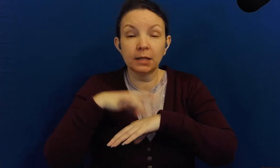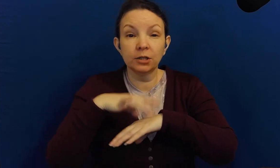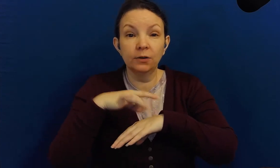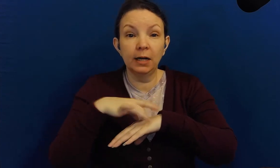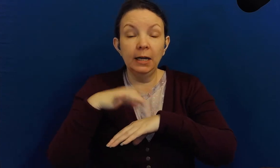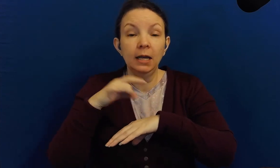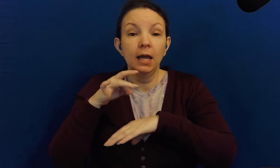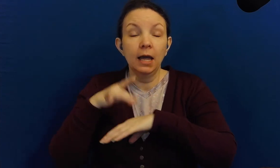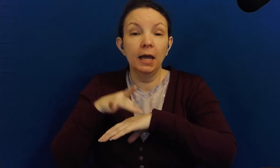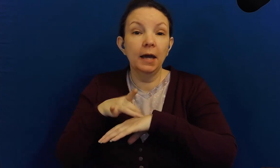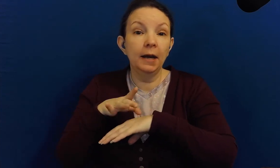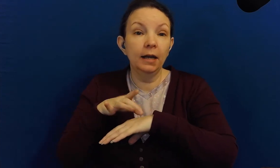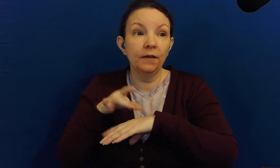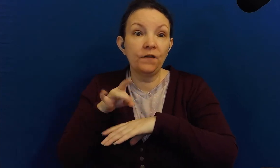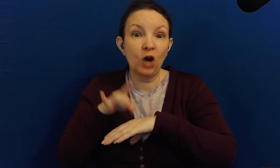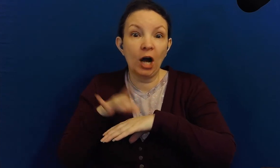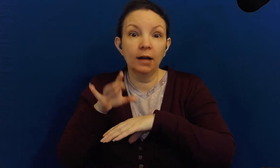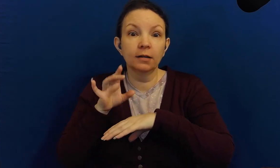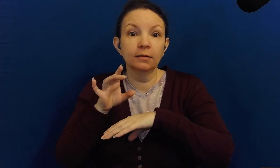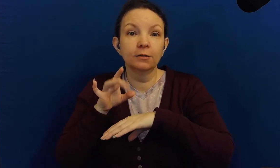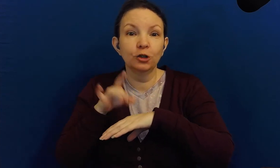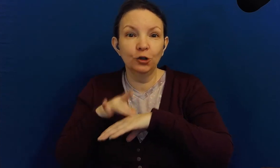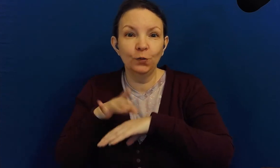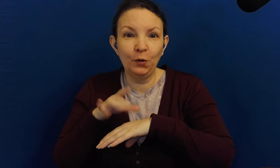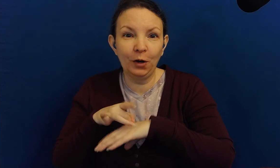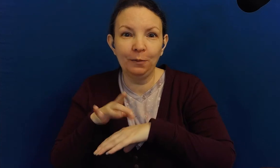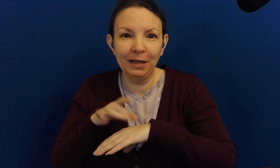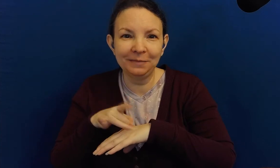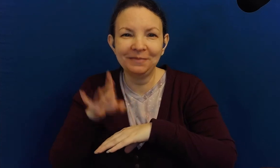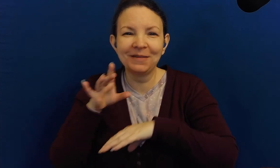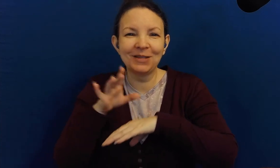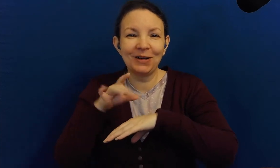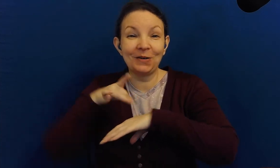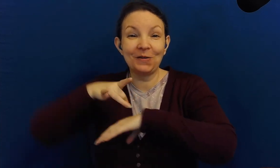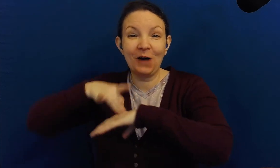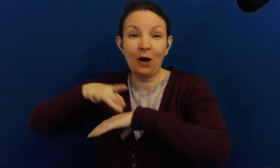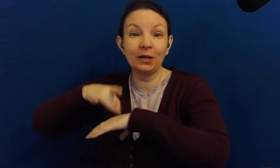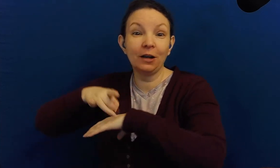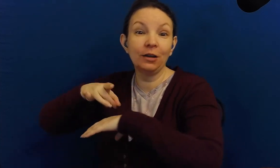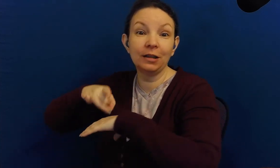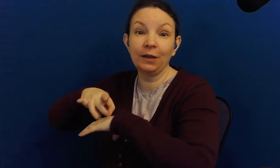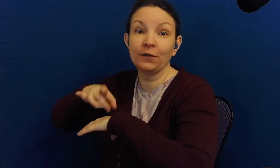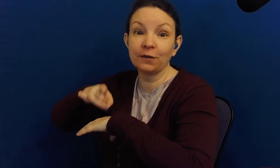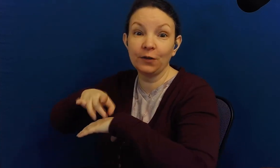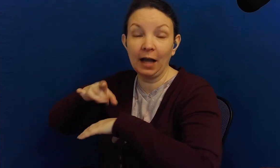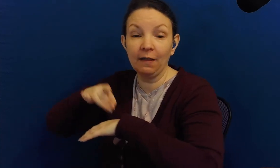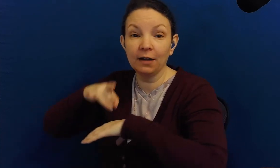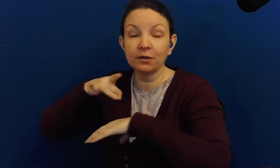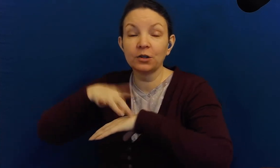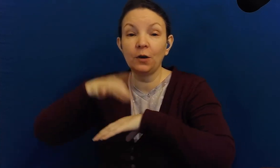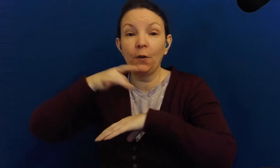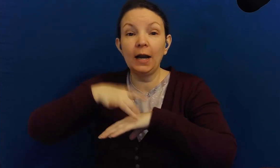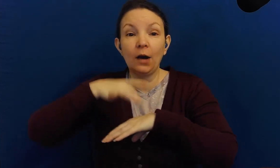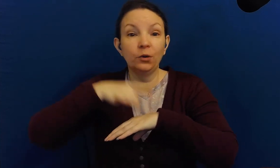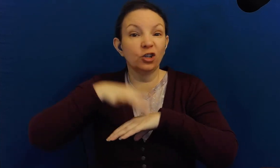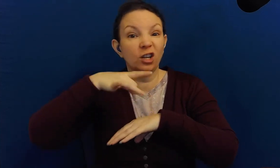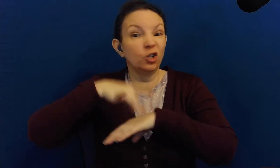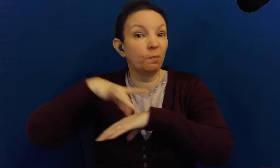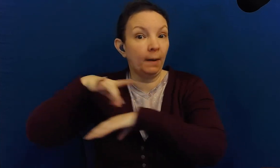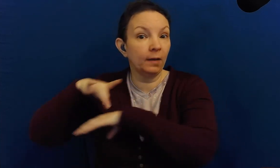already. And if not, we will be. So I'll tell you the difference for that later. So right now we're just going to do pumpkin in